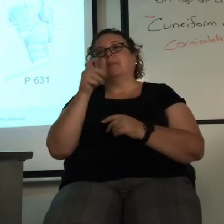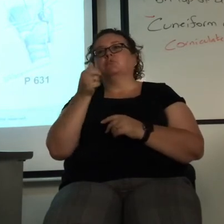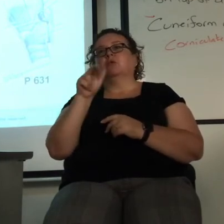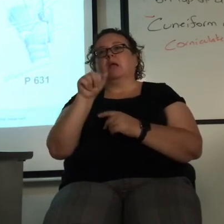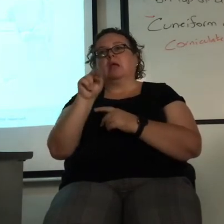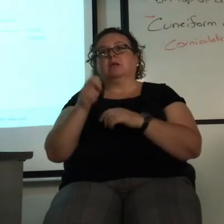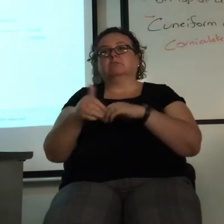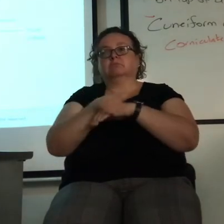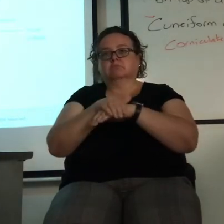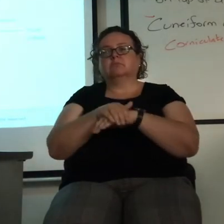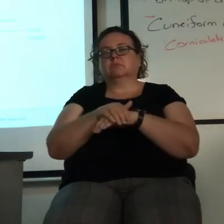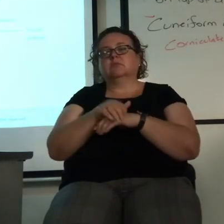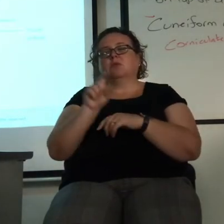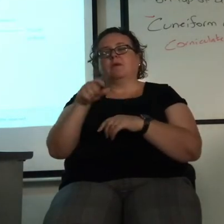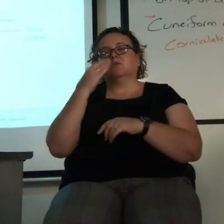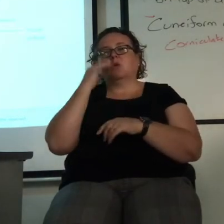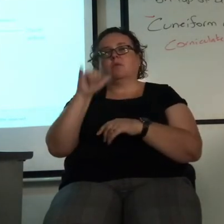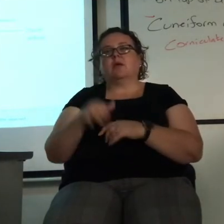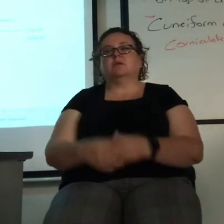you have to know those.